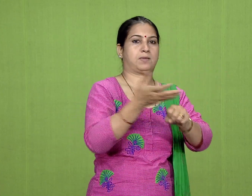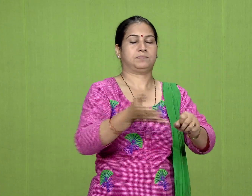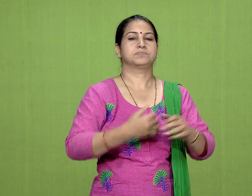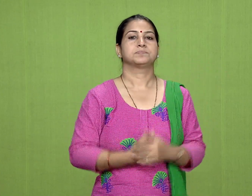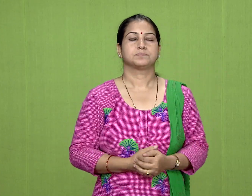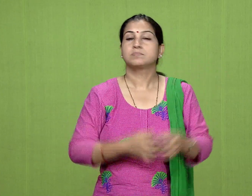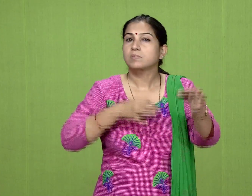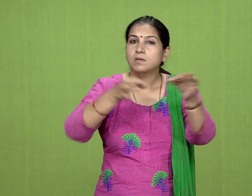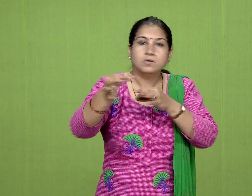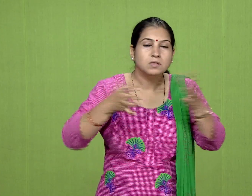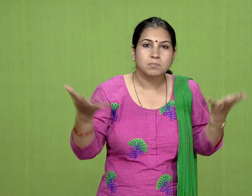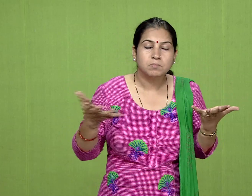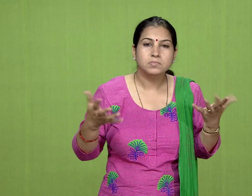The example being woolen